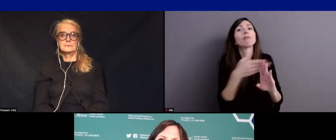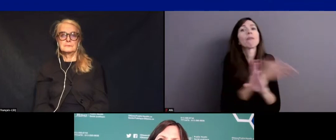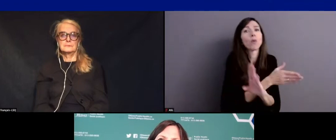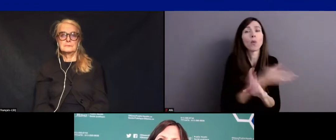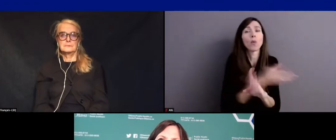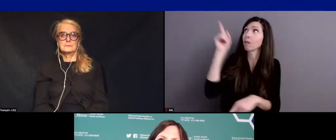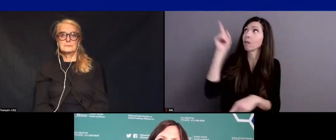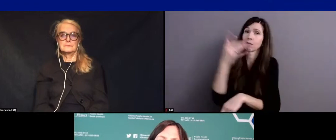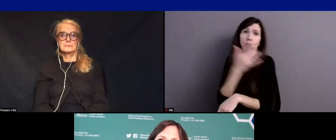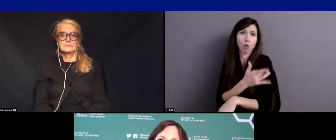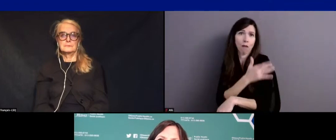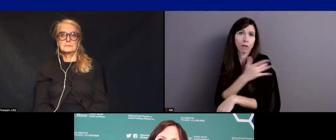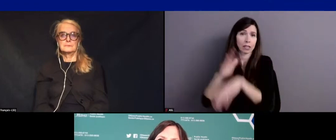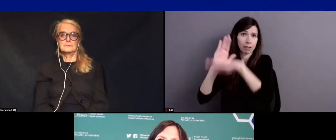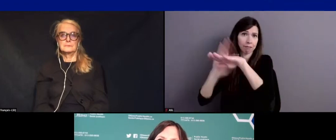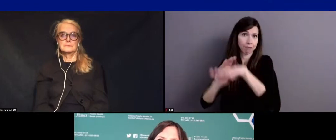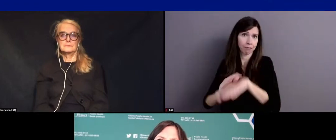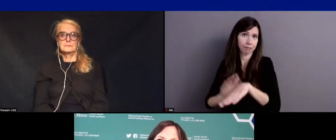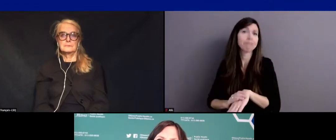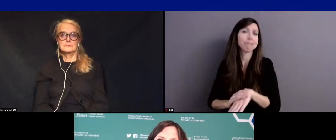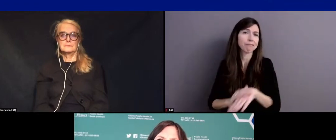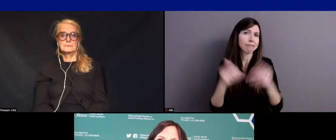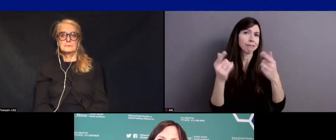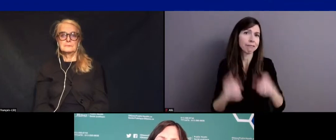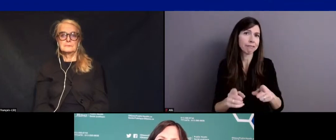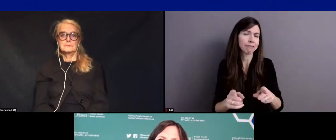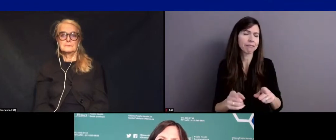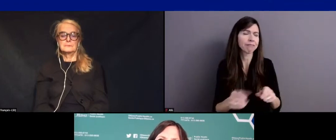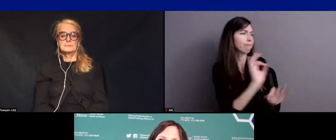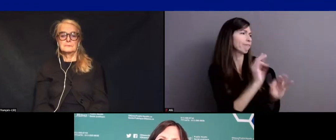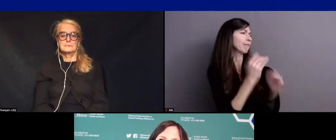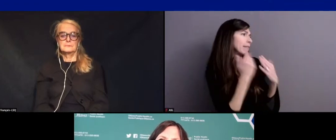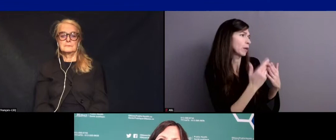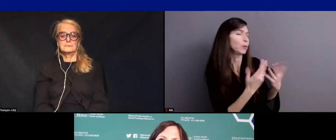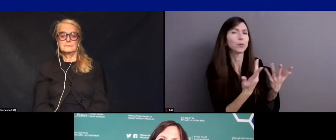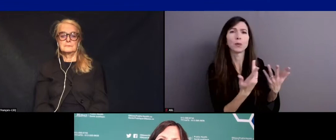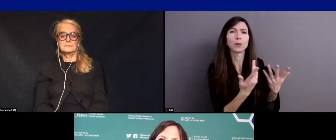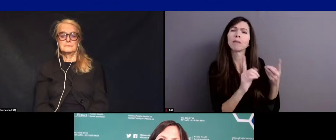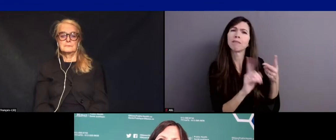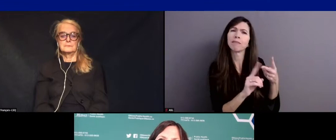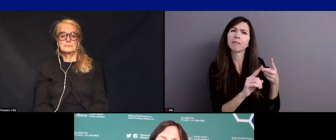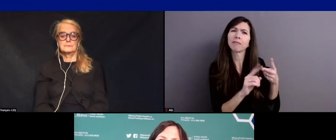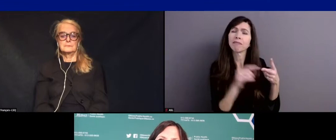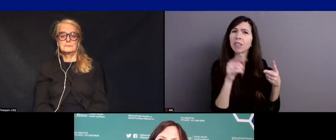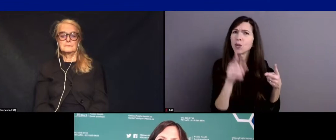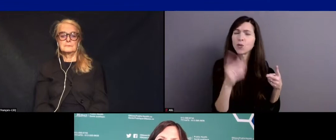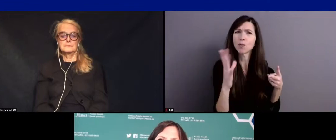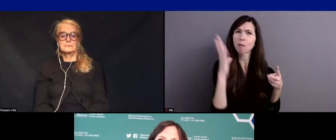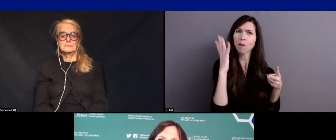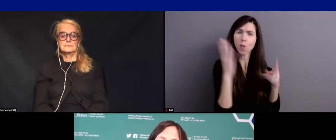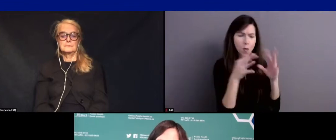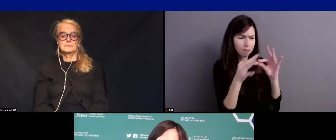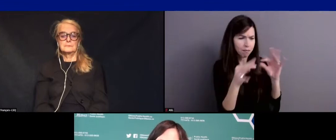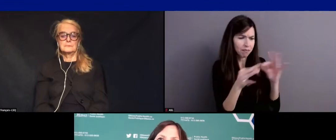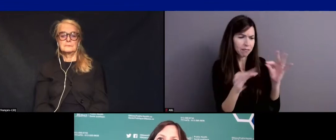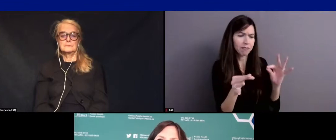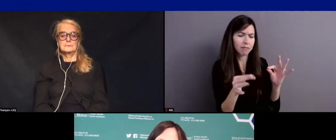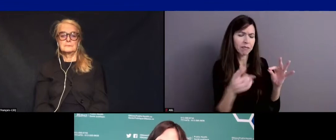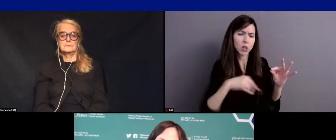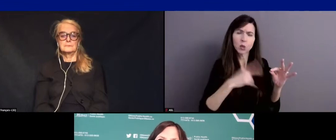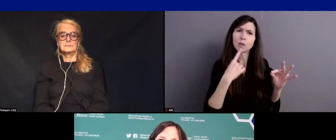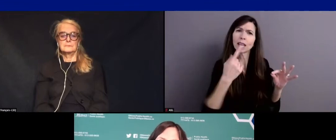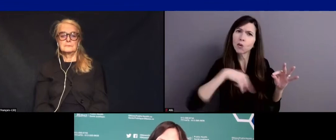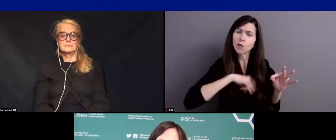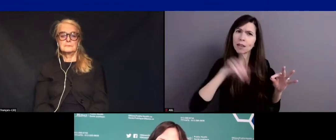Okay, great, thanks. And the other thing I wanted to ask, I heard you talking earlier about, we need to think about how to live with this virus